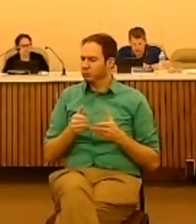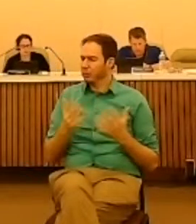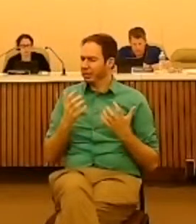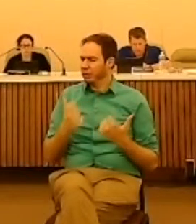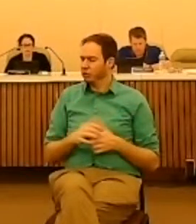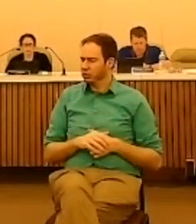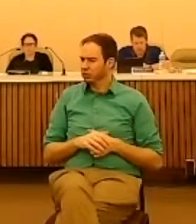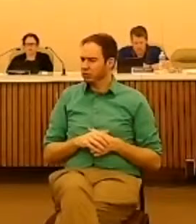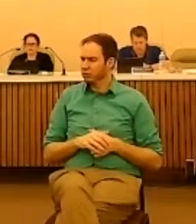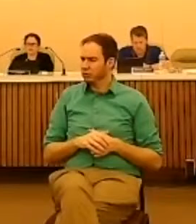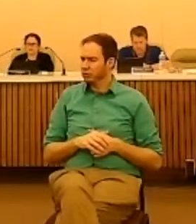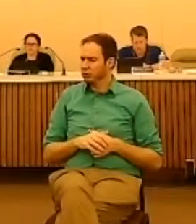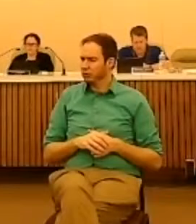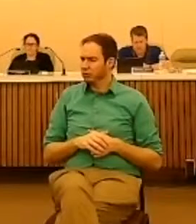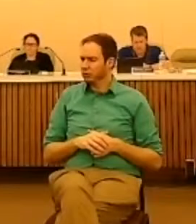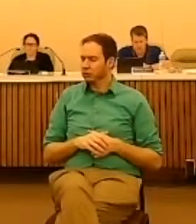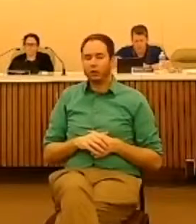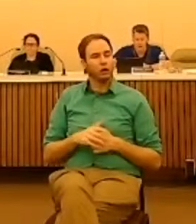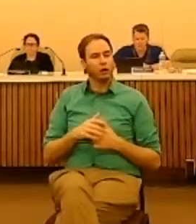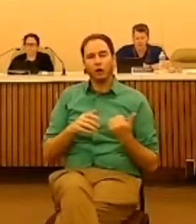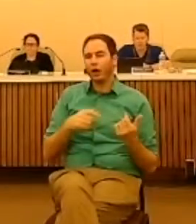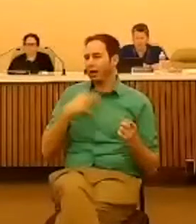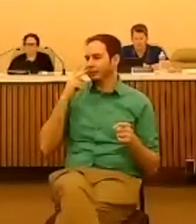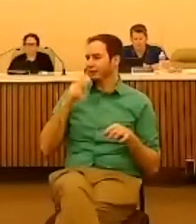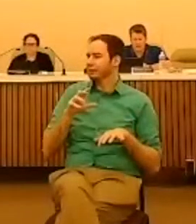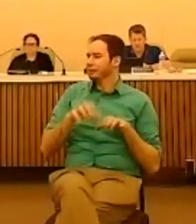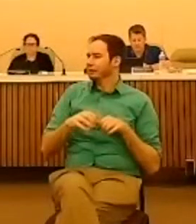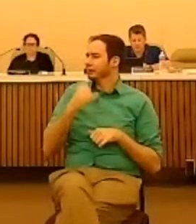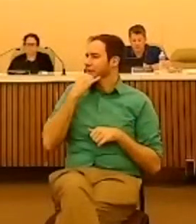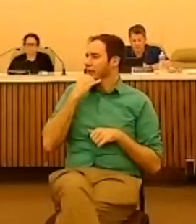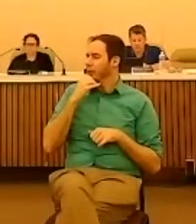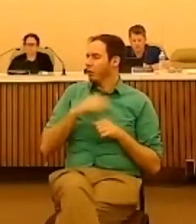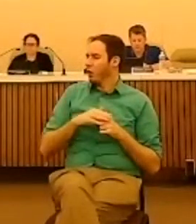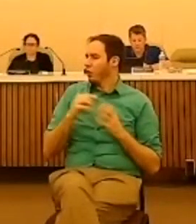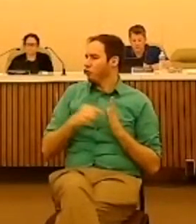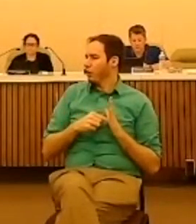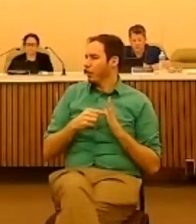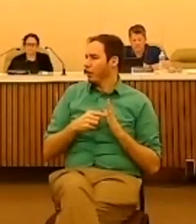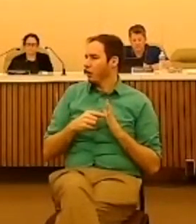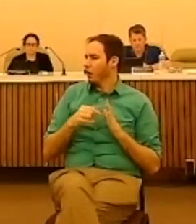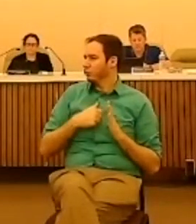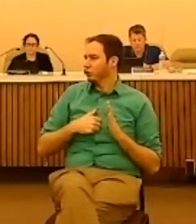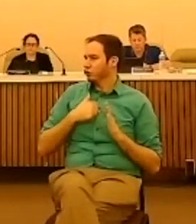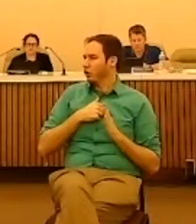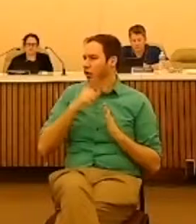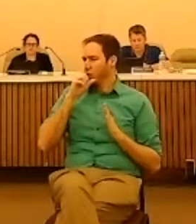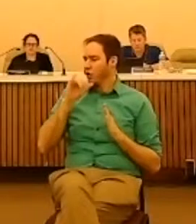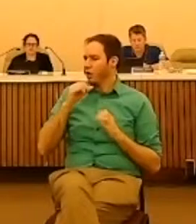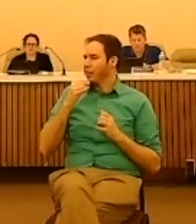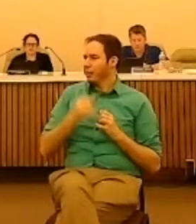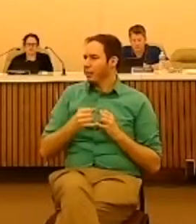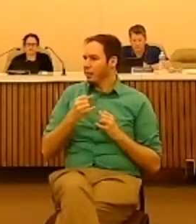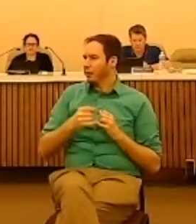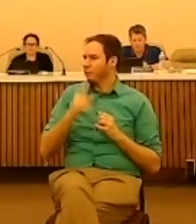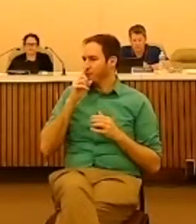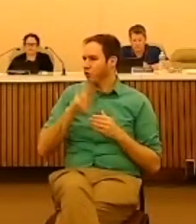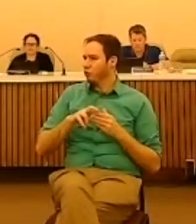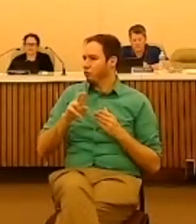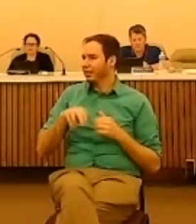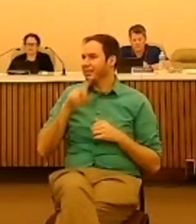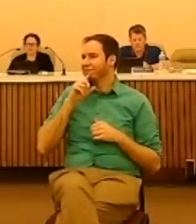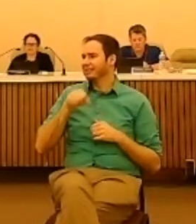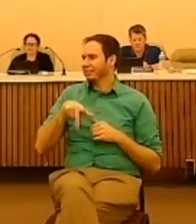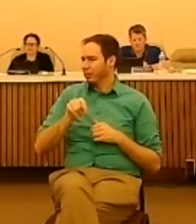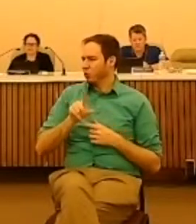hearing. I do see there's a typo here in the resolution. I'm sorry. It looks like the last be it further resolved has September